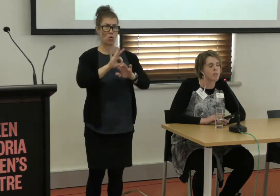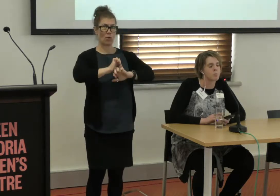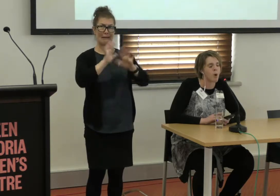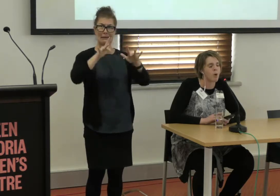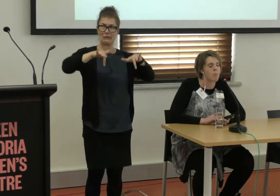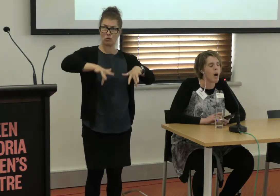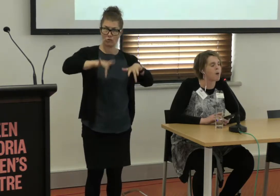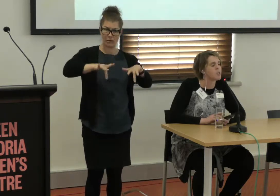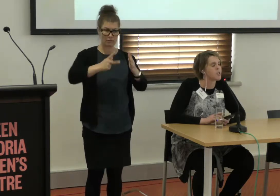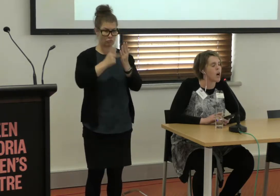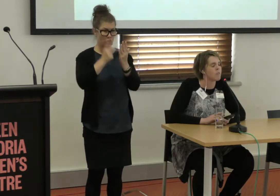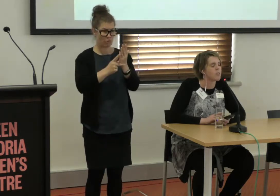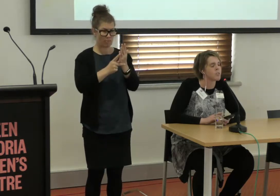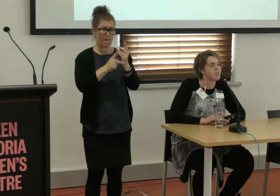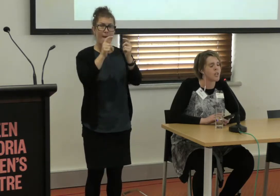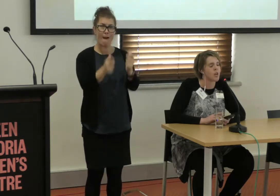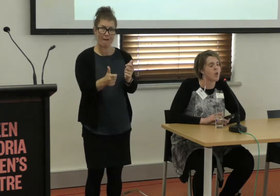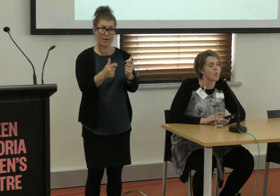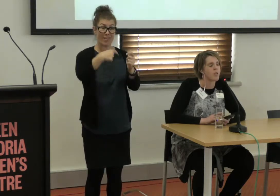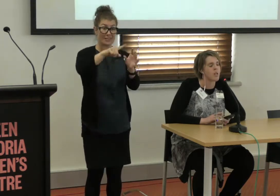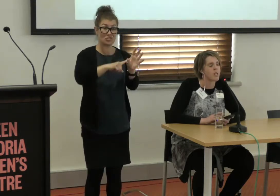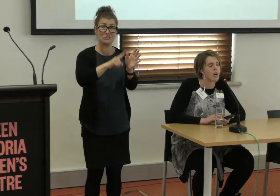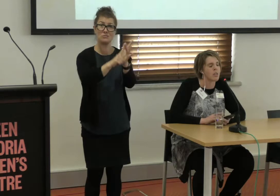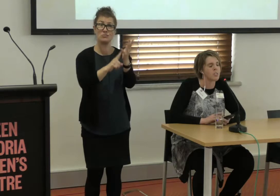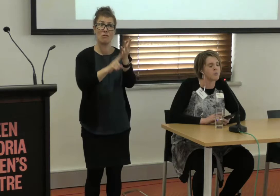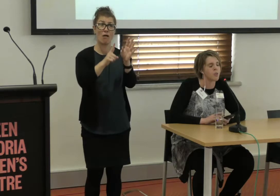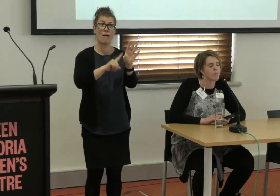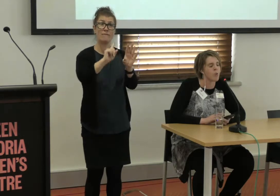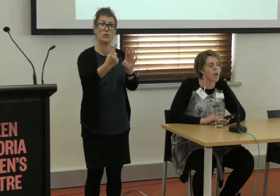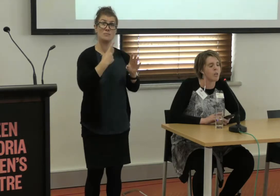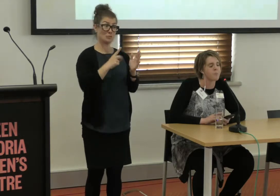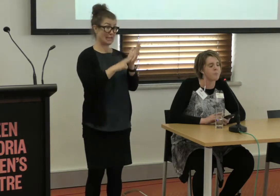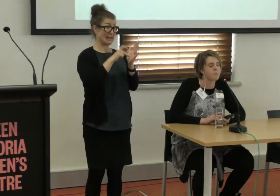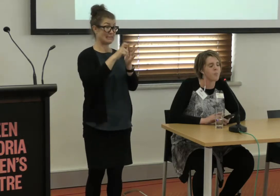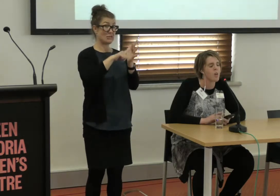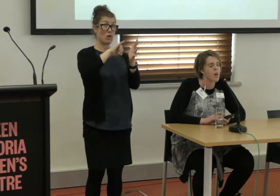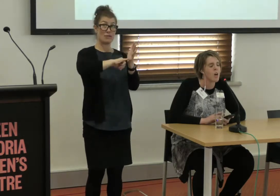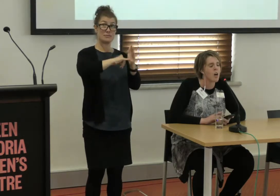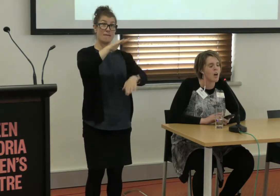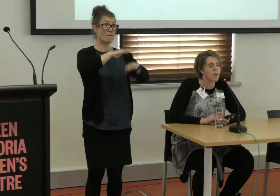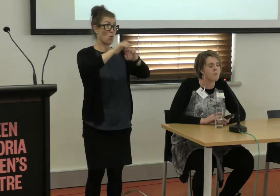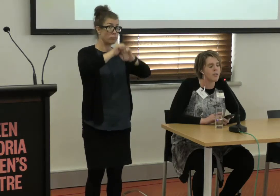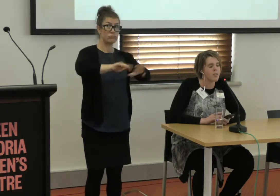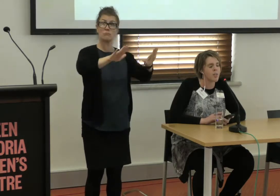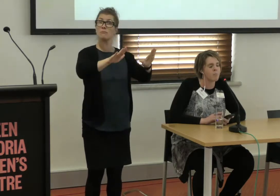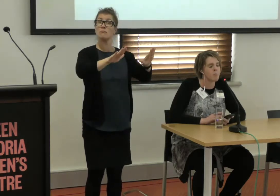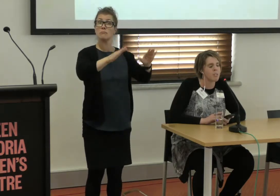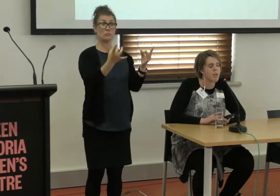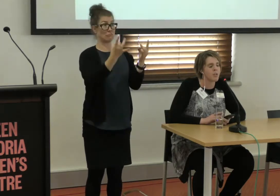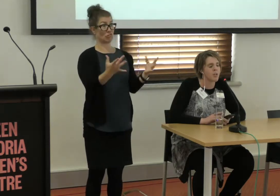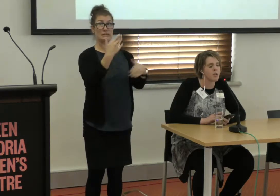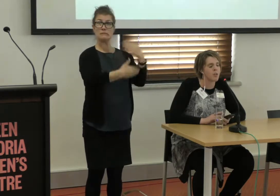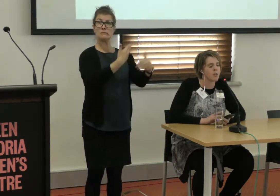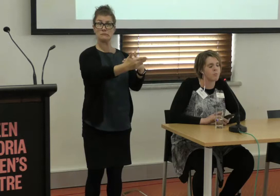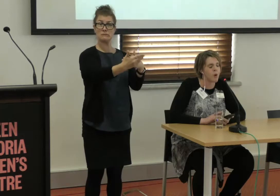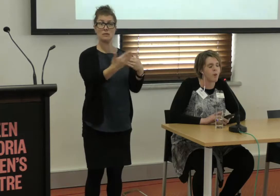to this program after July 1st this year, when the NDIS is fully rolled out. And the fact that the